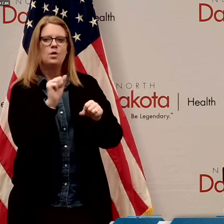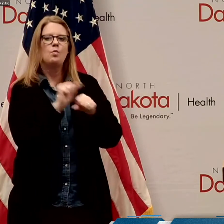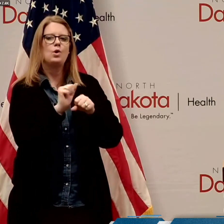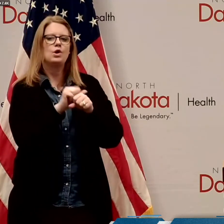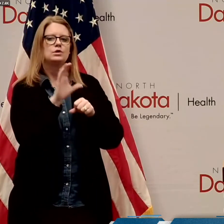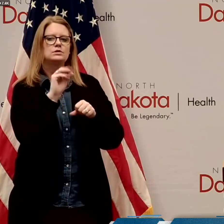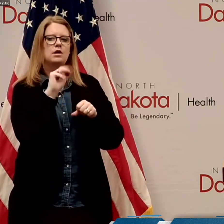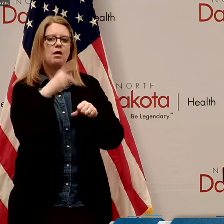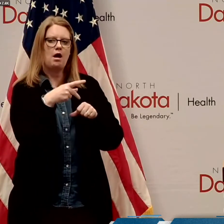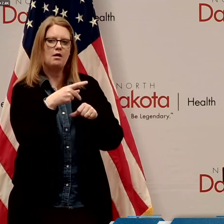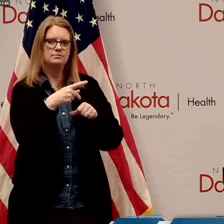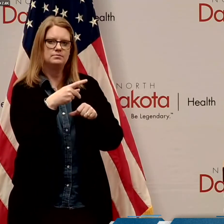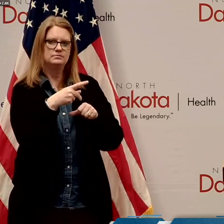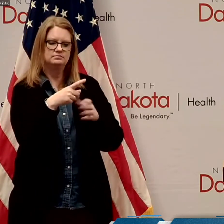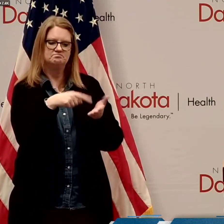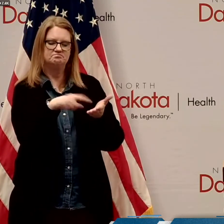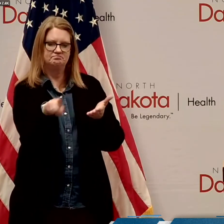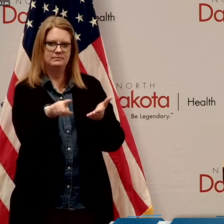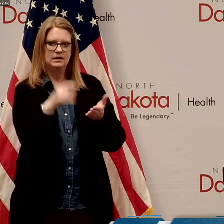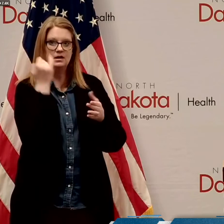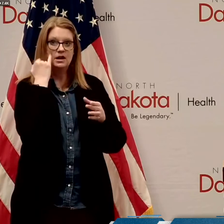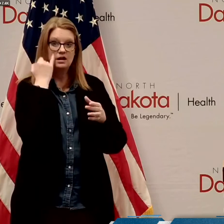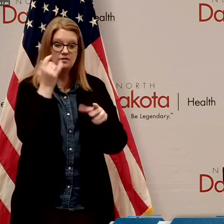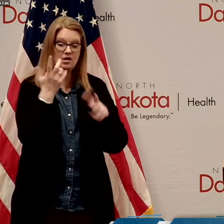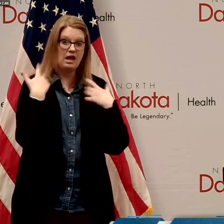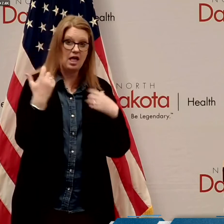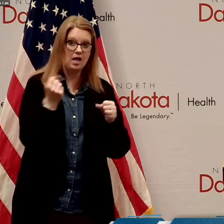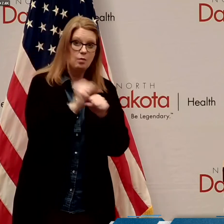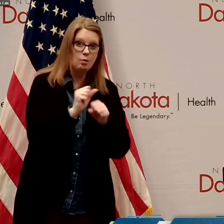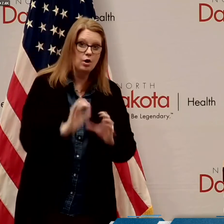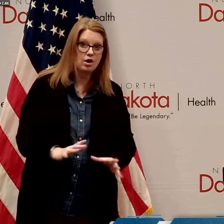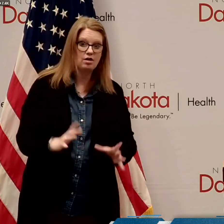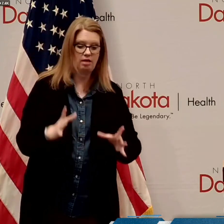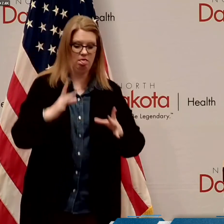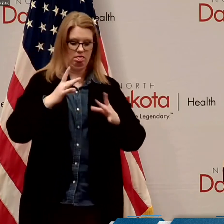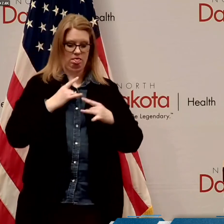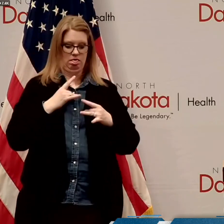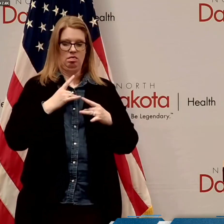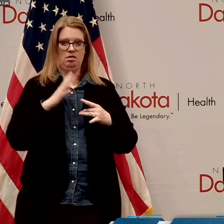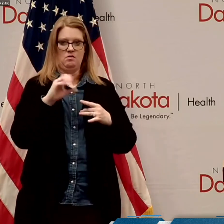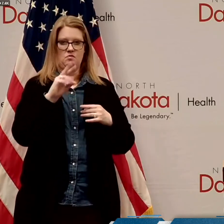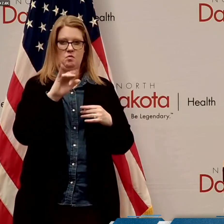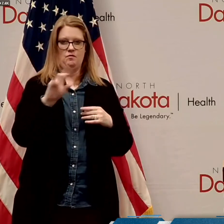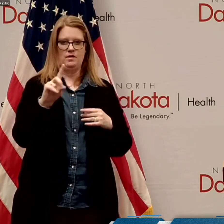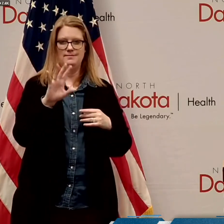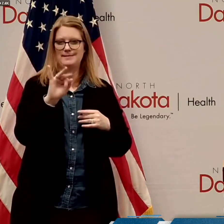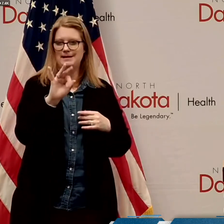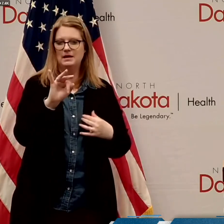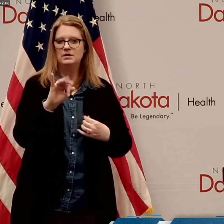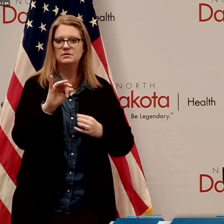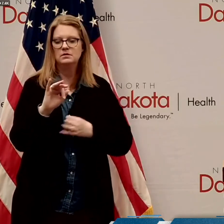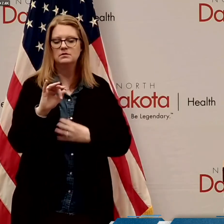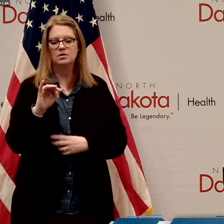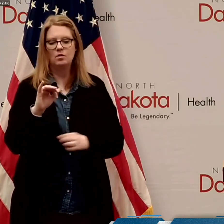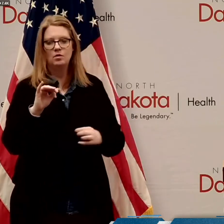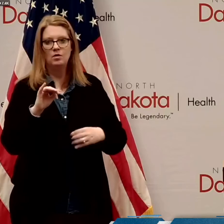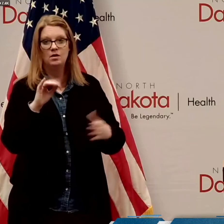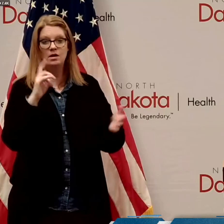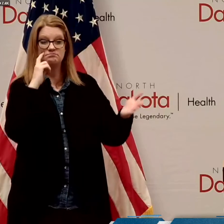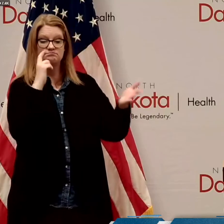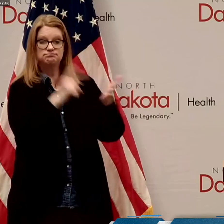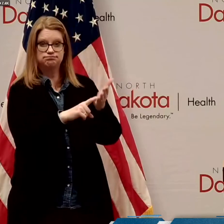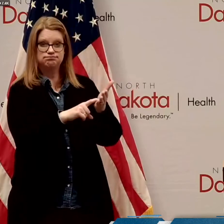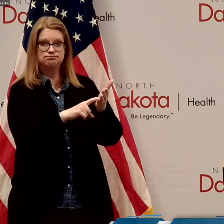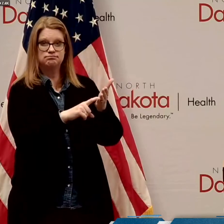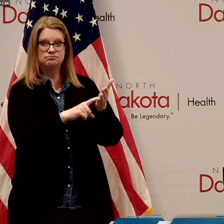and healthcare providers who contract COVID-19 as a result of that work, recognizing that